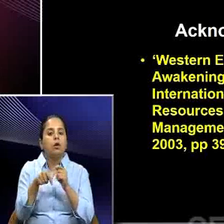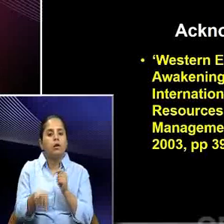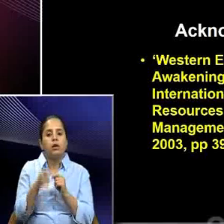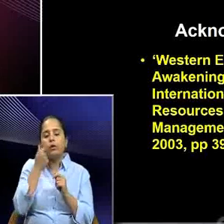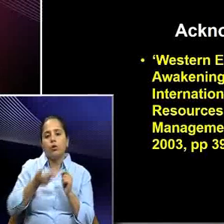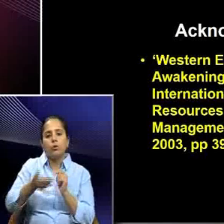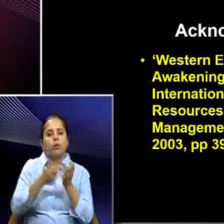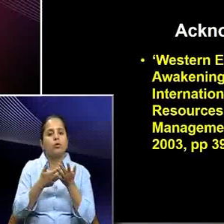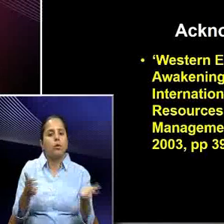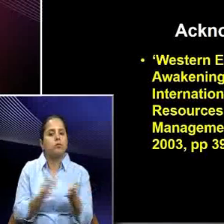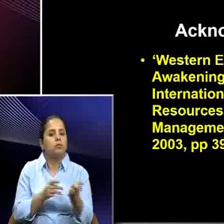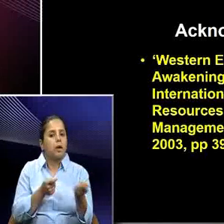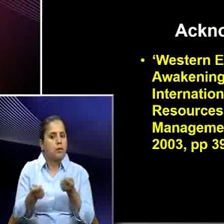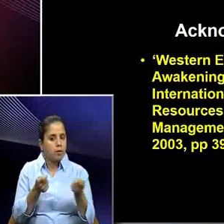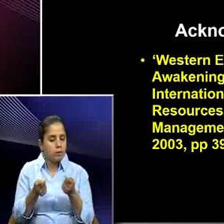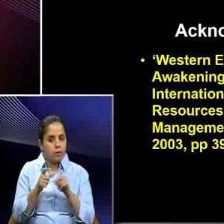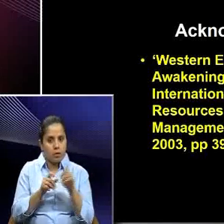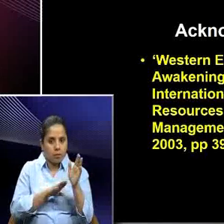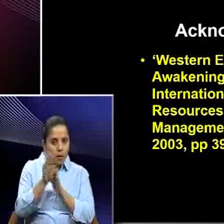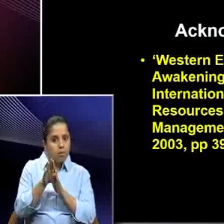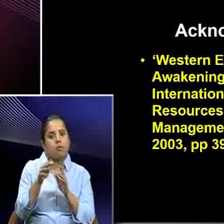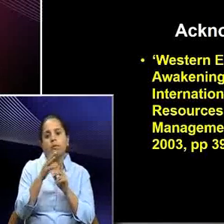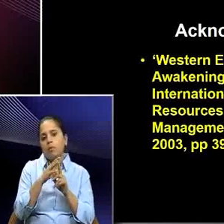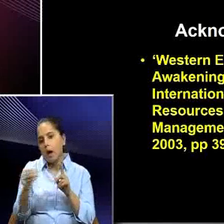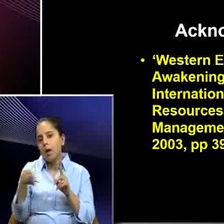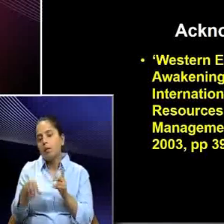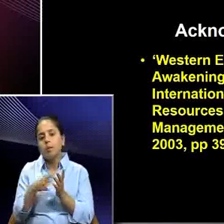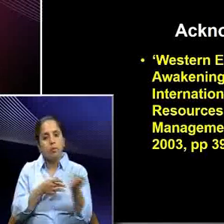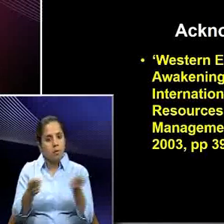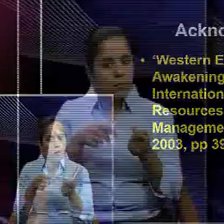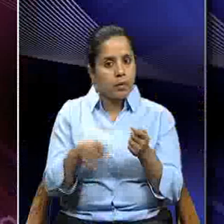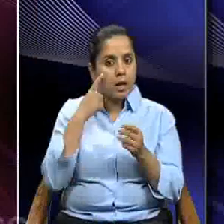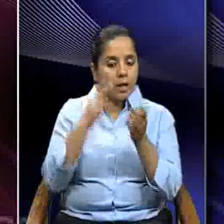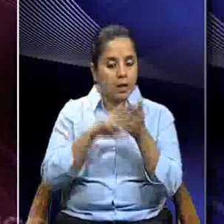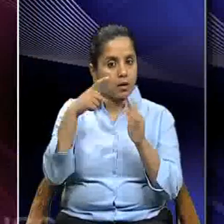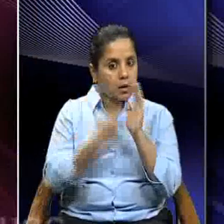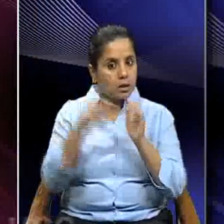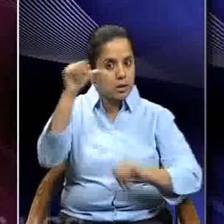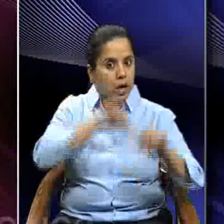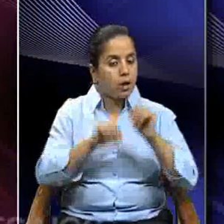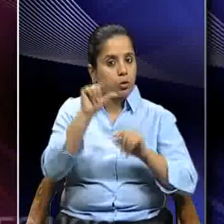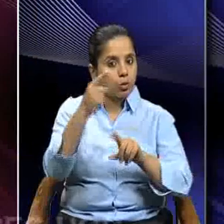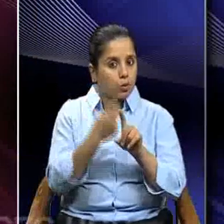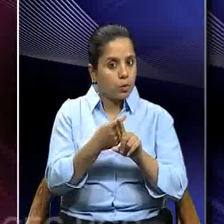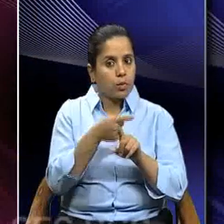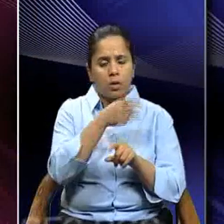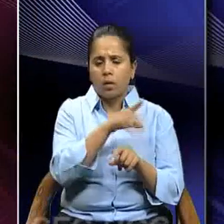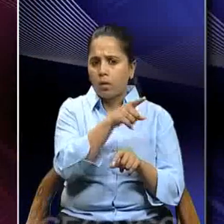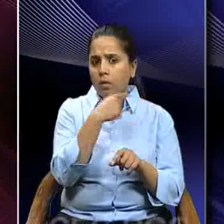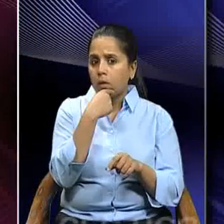Resource Management, Development and Management, published by InterScience UK, and he has drawn a